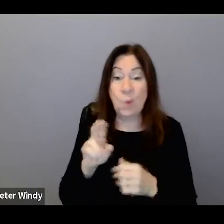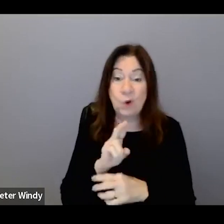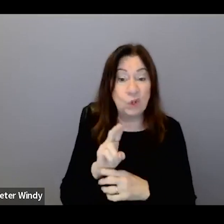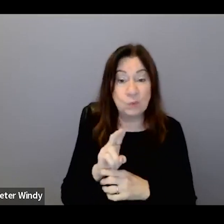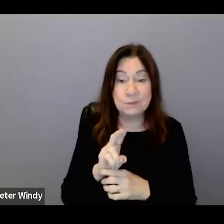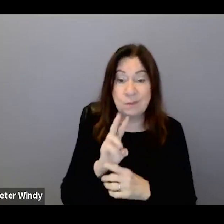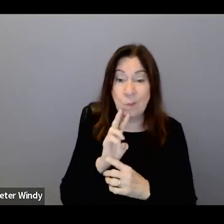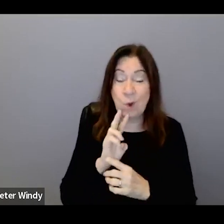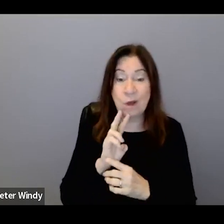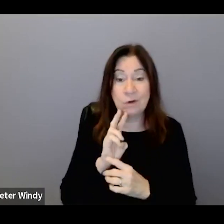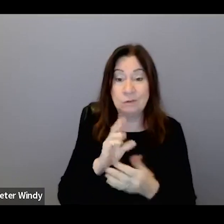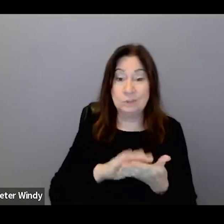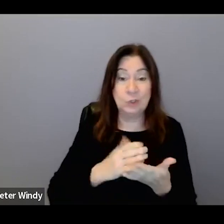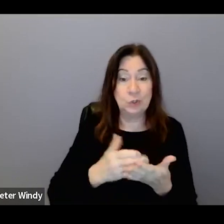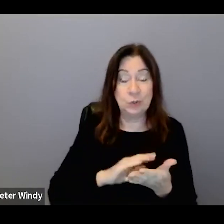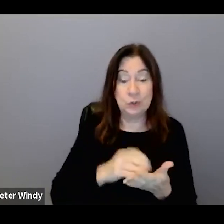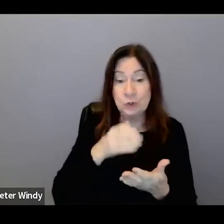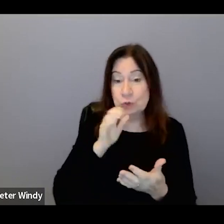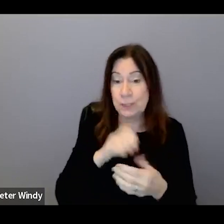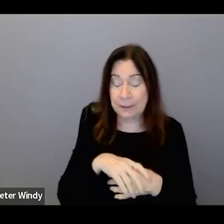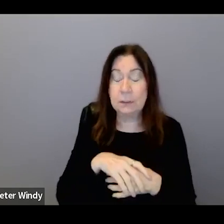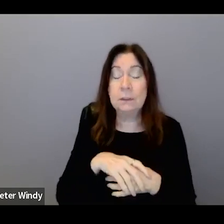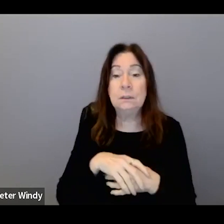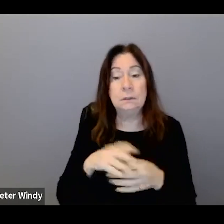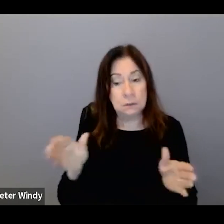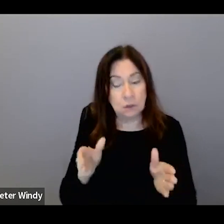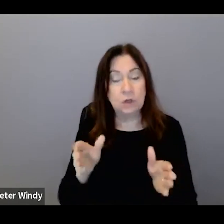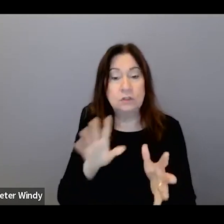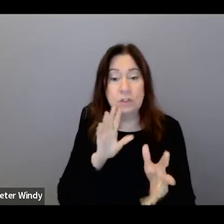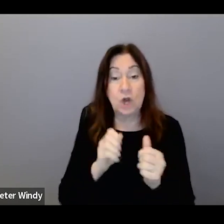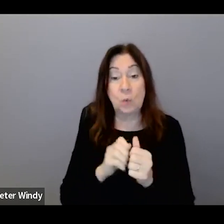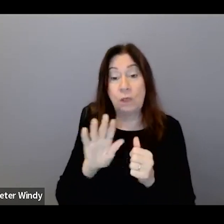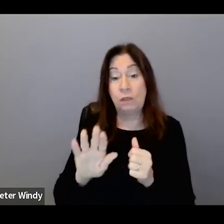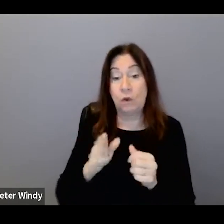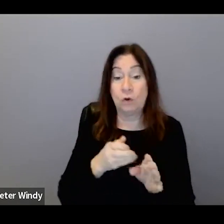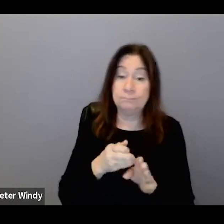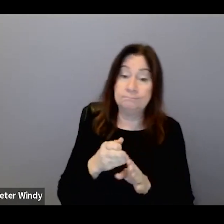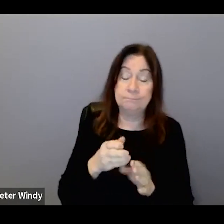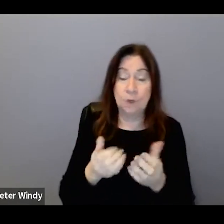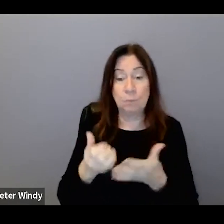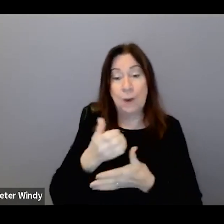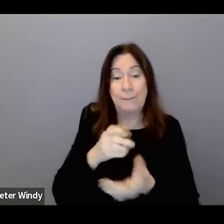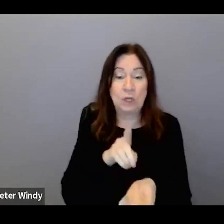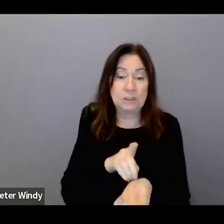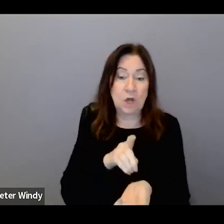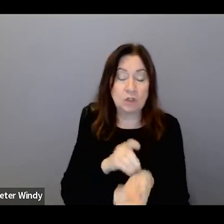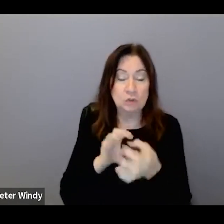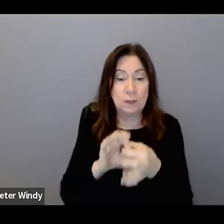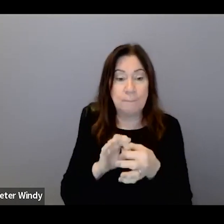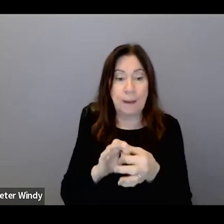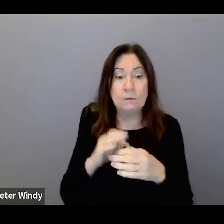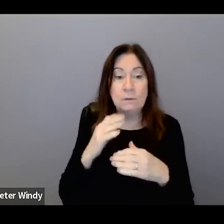for preparing food or beverage. We encourage you to talk with your prenatal care provider or your primary care provider about blood lead